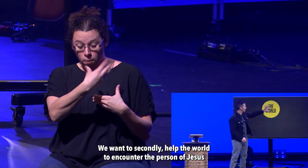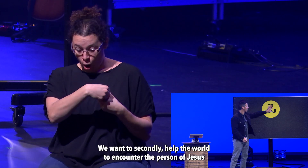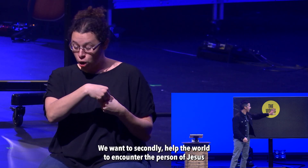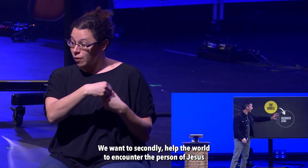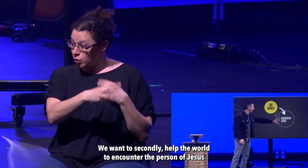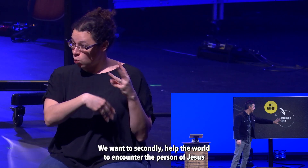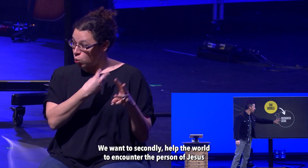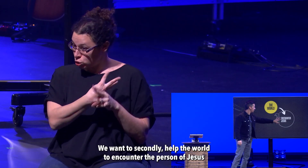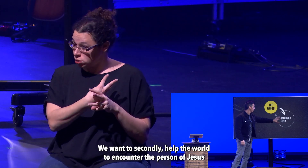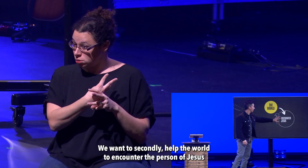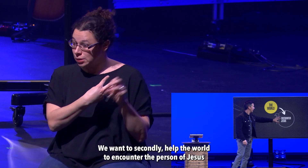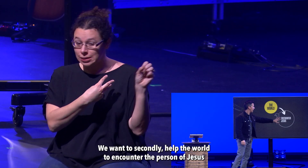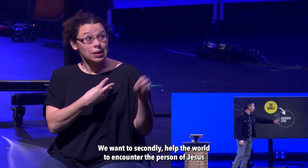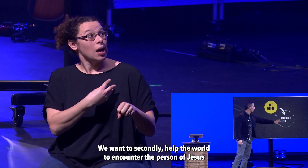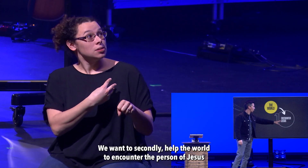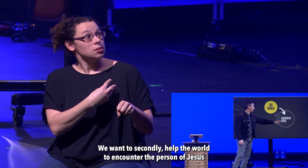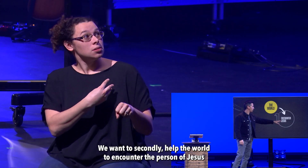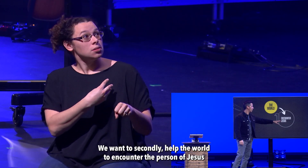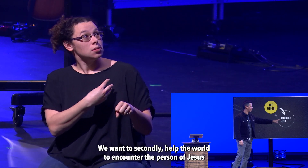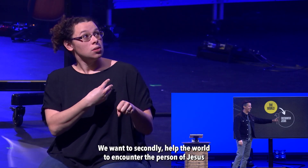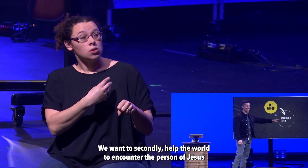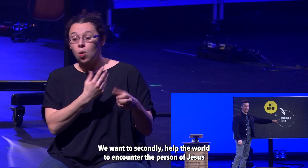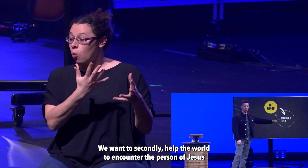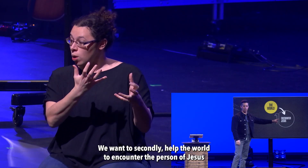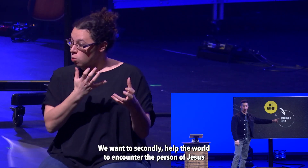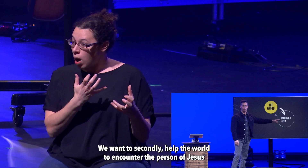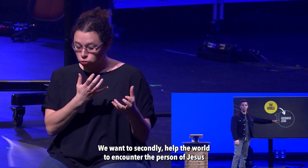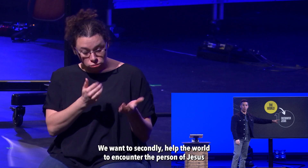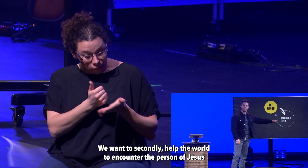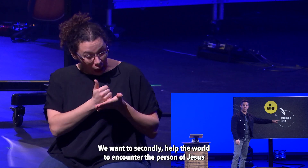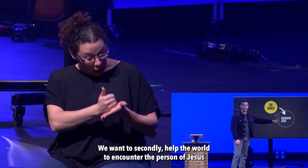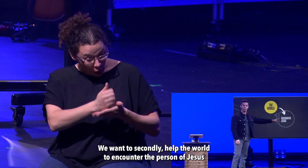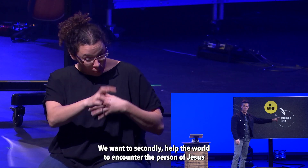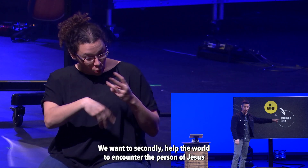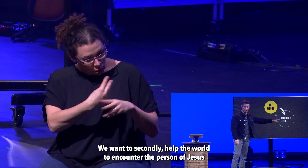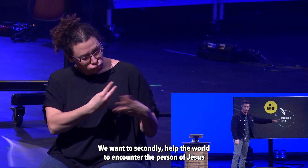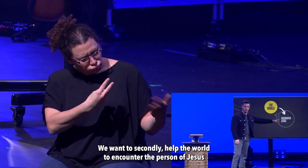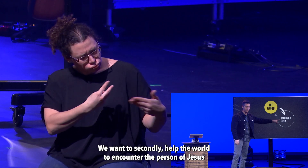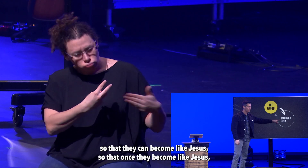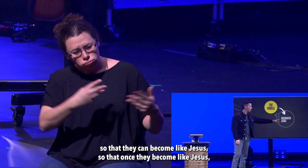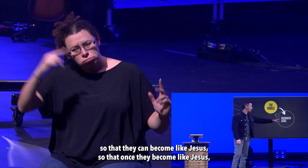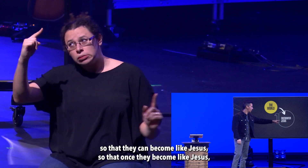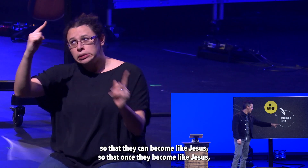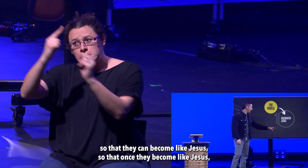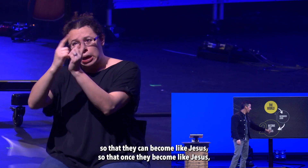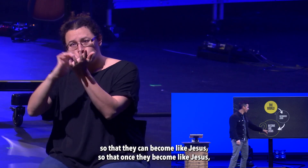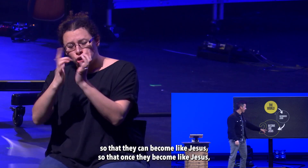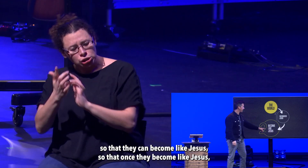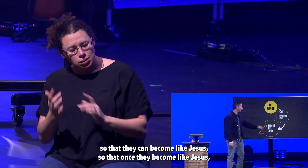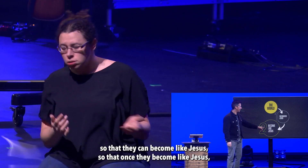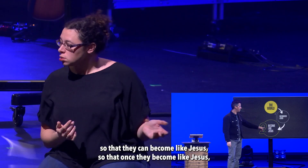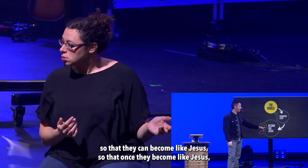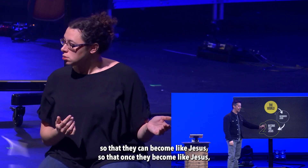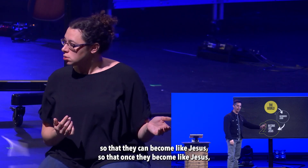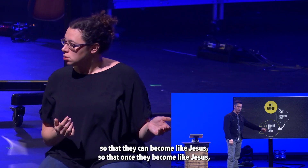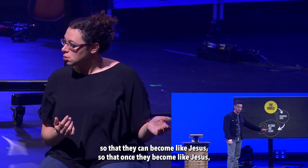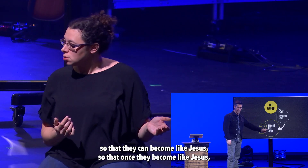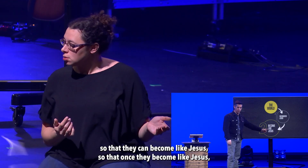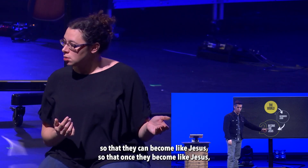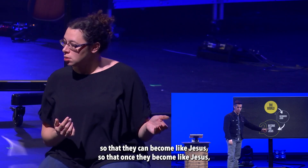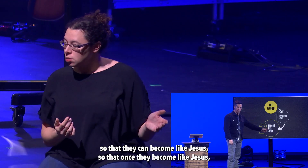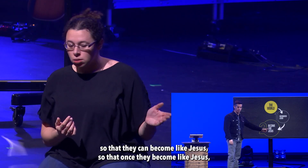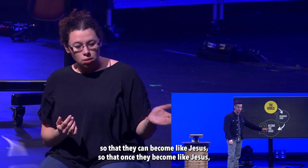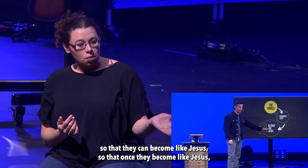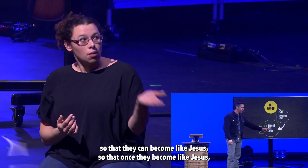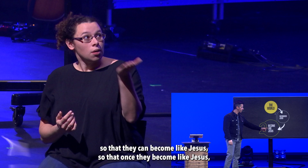to, secondly, help the world to encounter the person of Jesus so that they can become